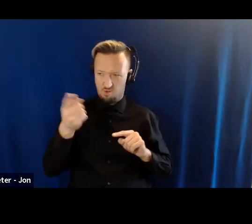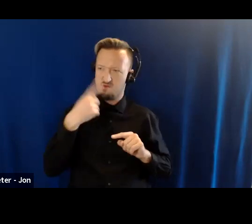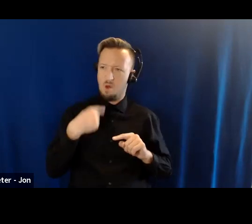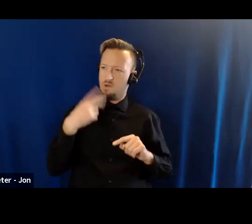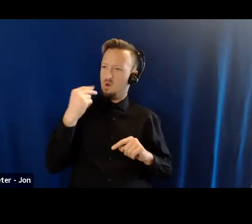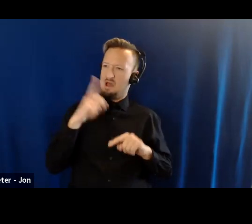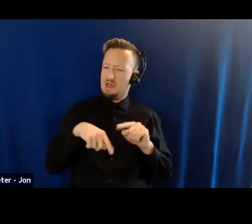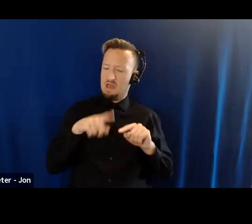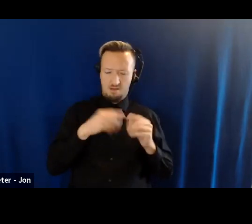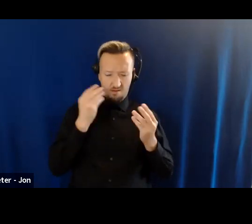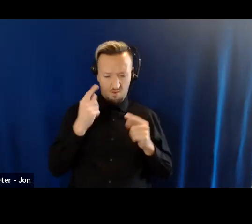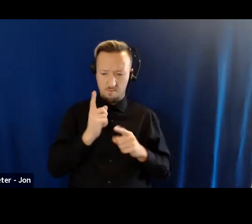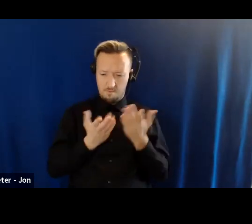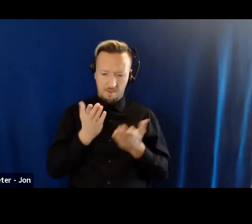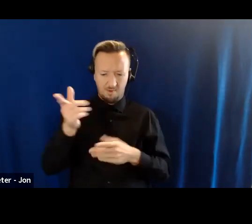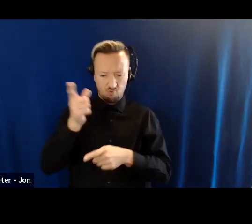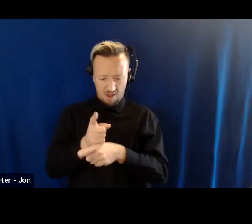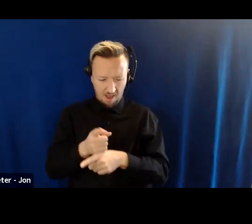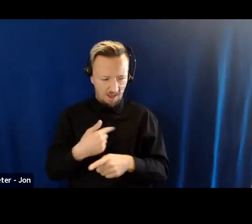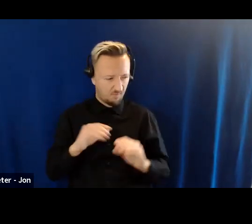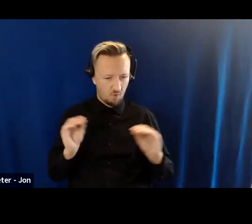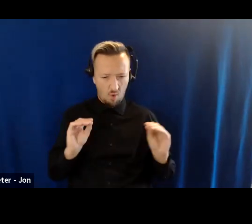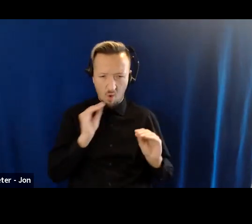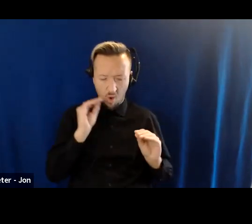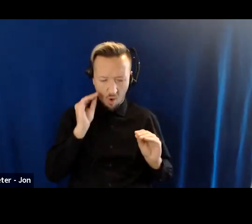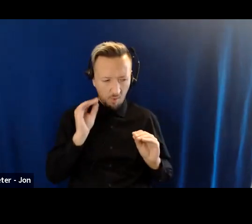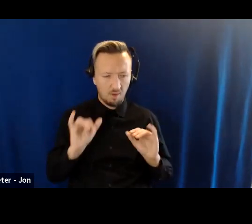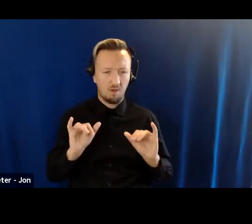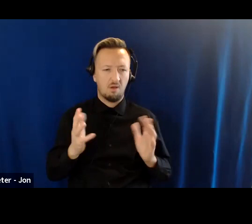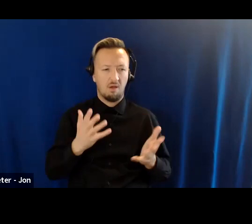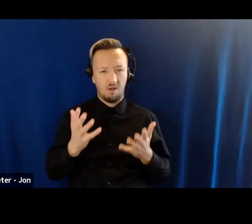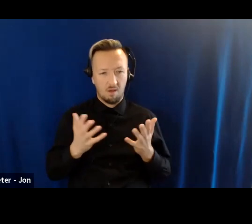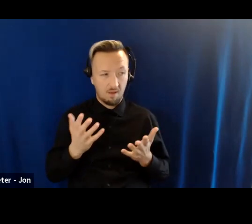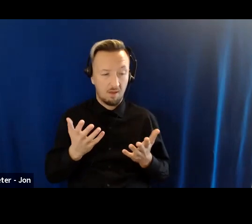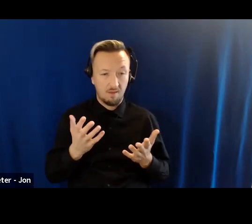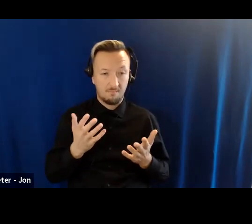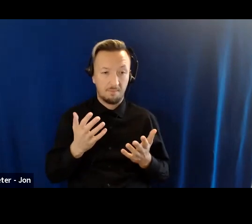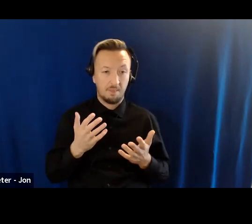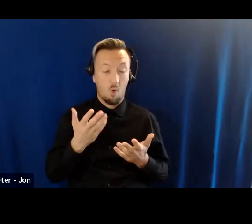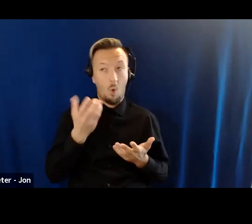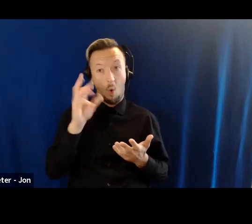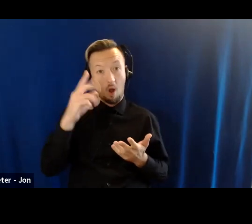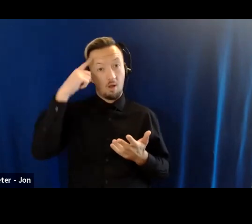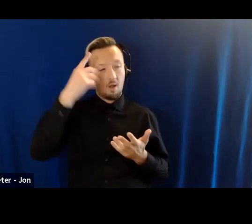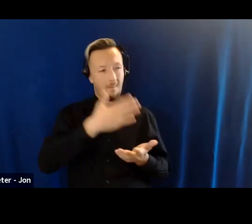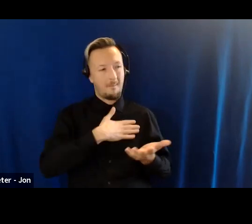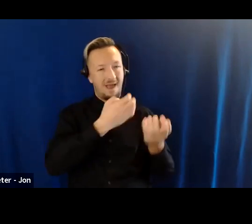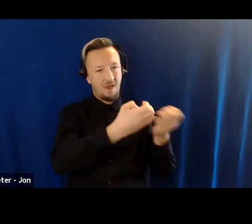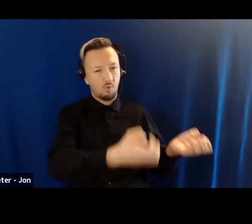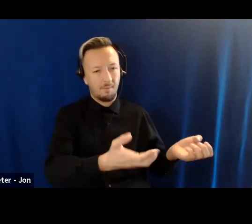it. Maybe I have no place to go. And maybe my place of living has been destroyed. My equipment has been